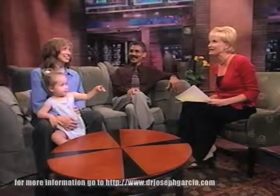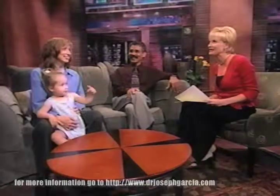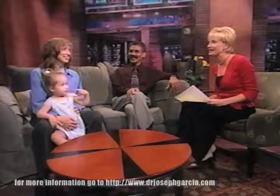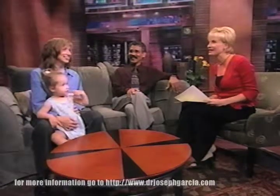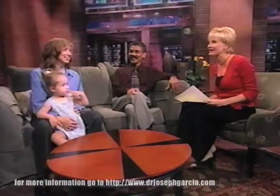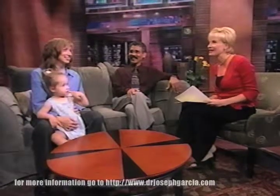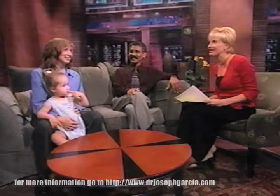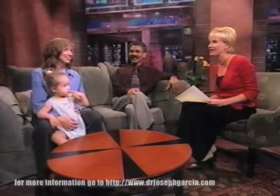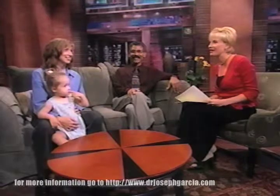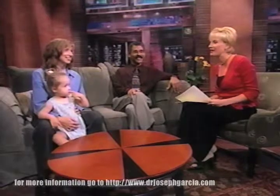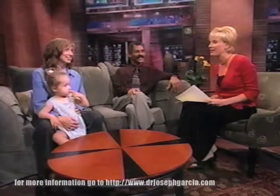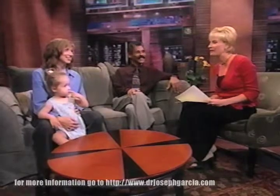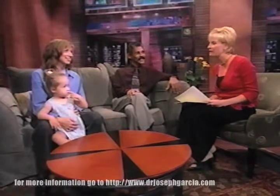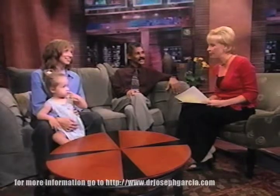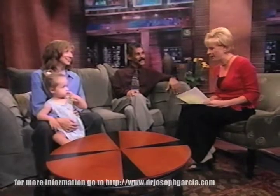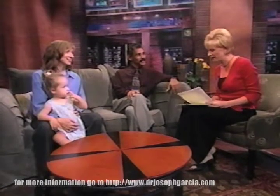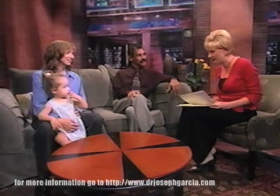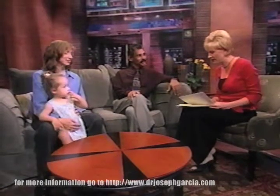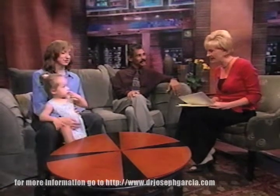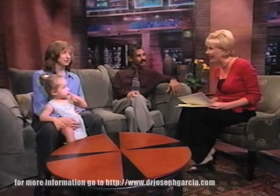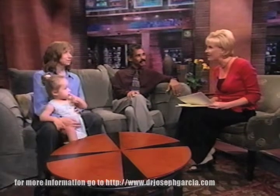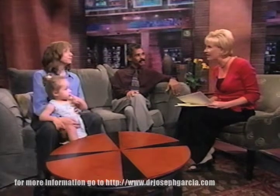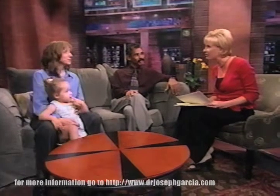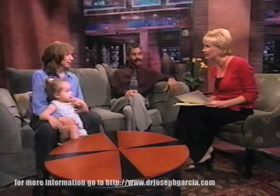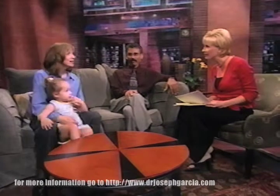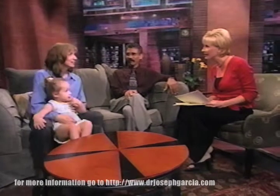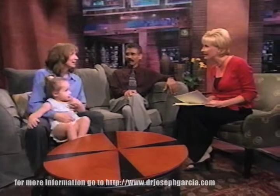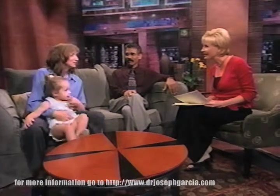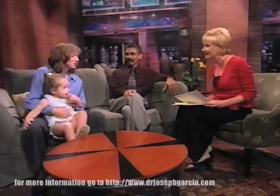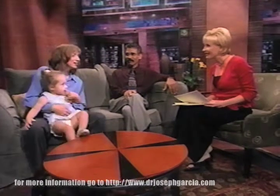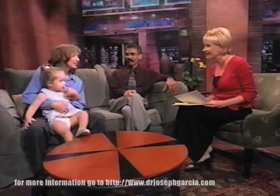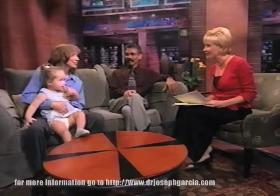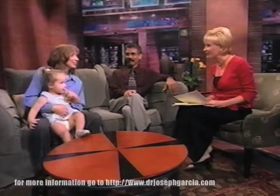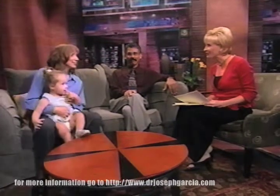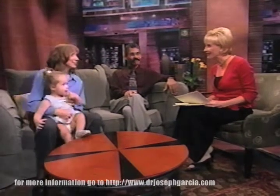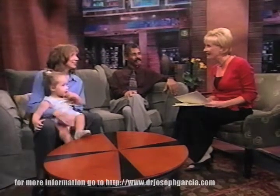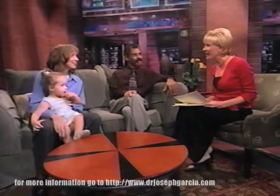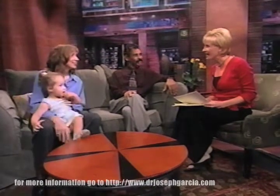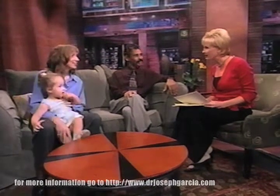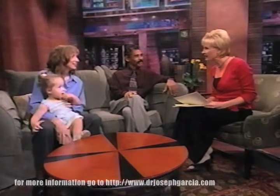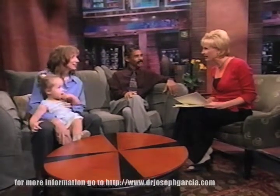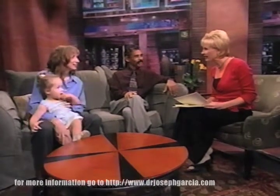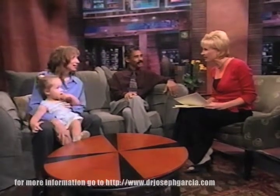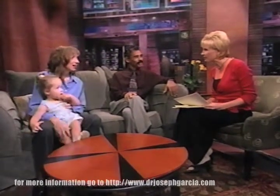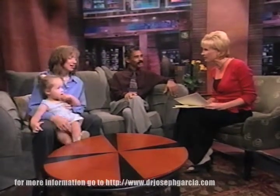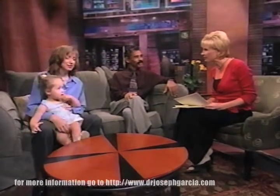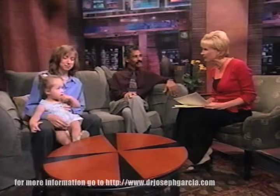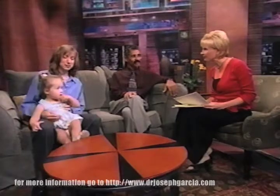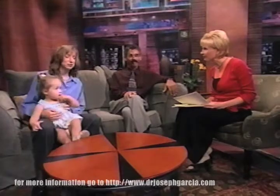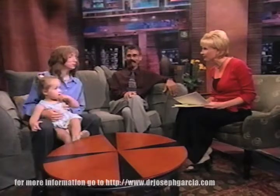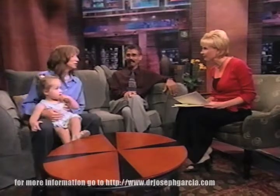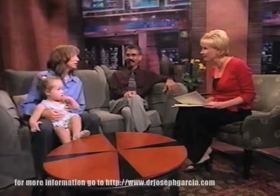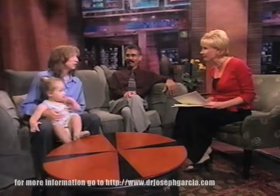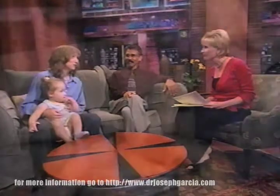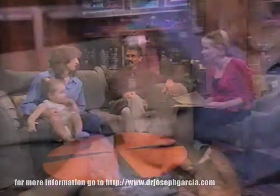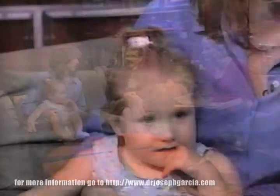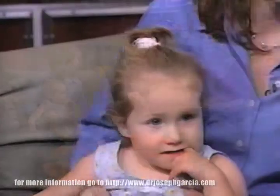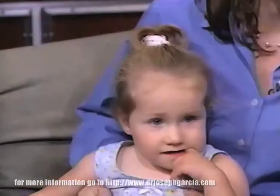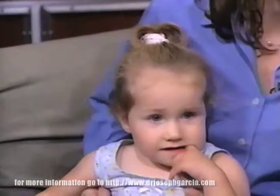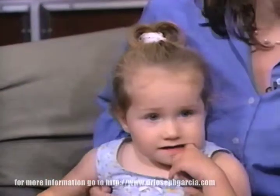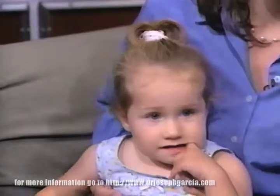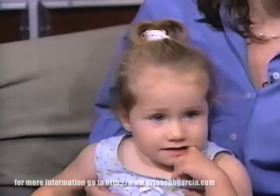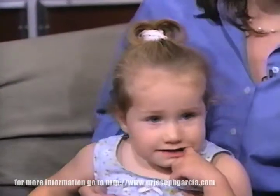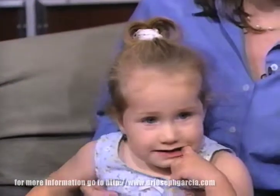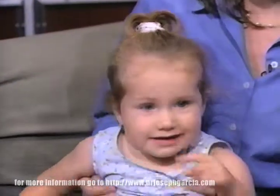been using the techniques that he recommends for about a month and a half now. You've been doing it? That's right. Oh, that's great. How's it working? It's been really